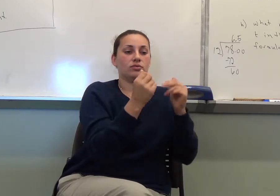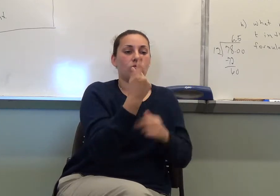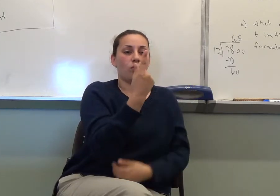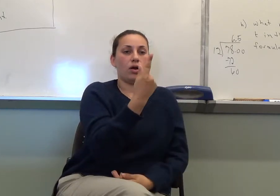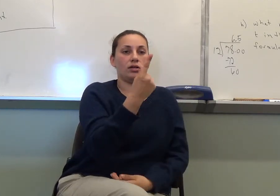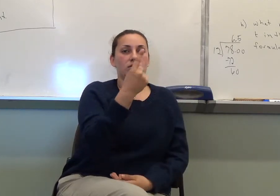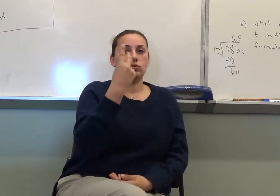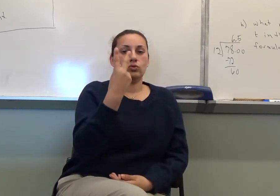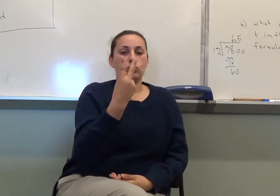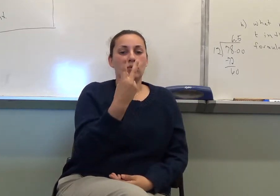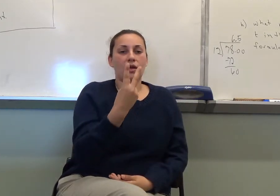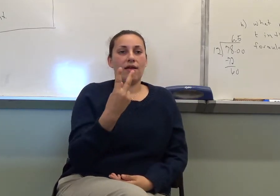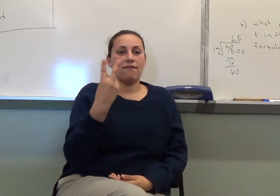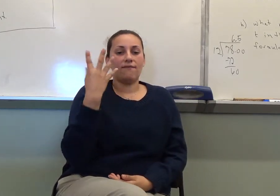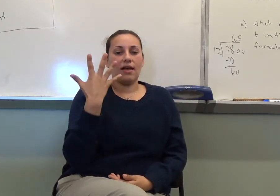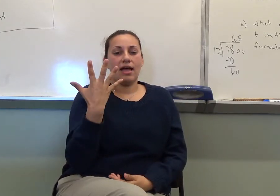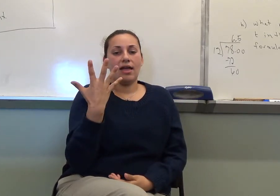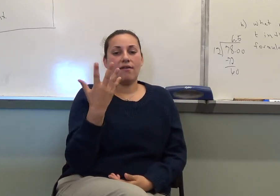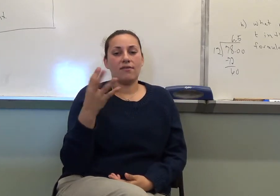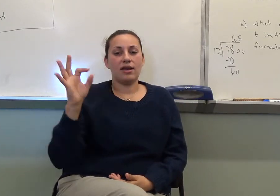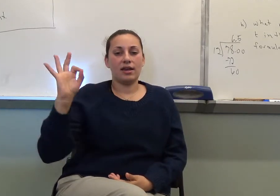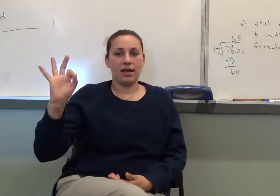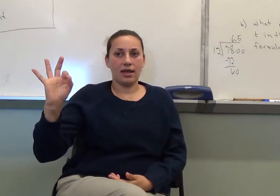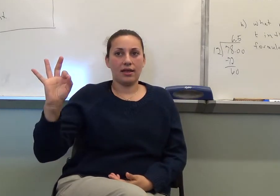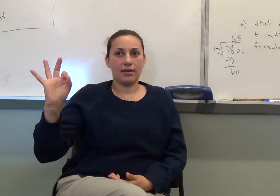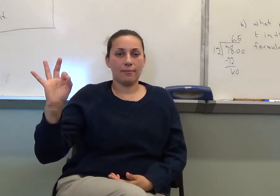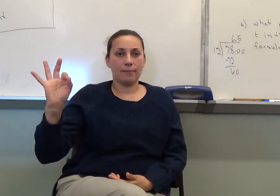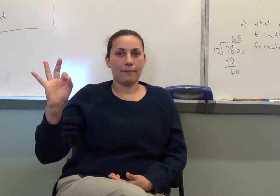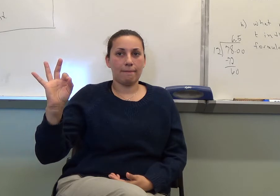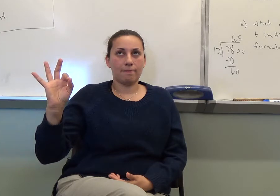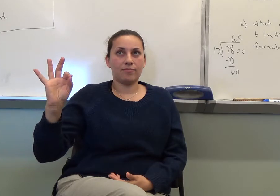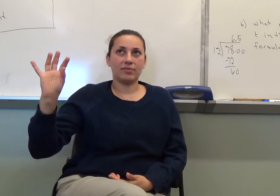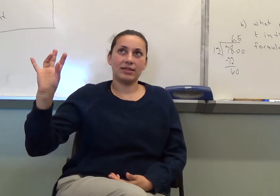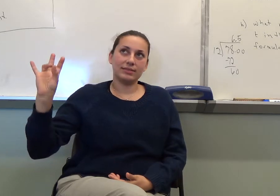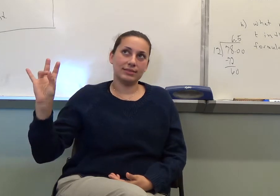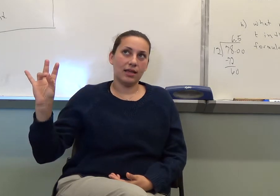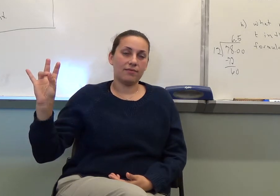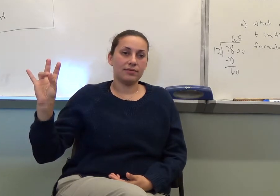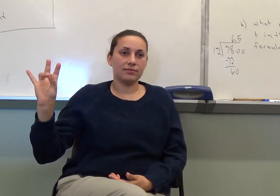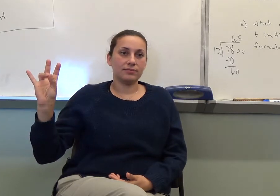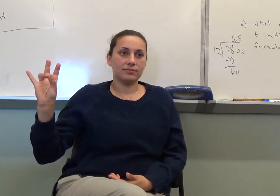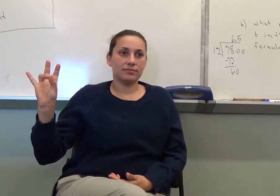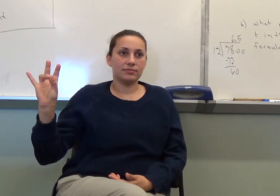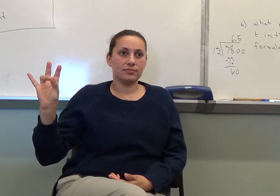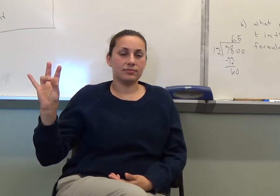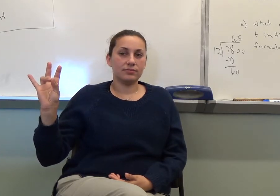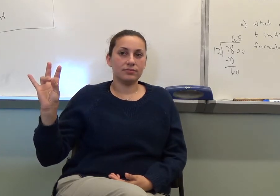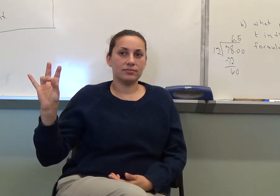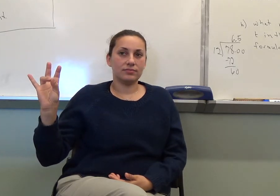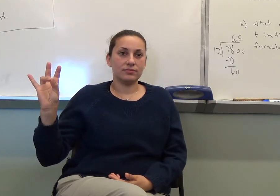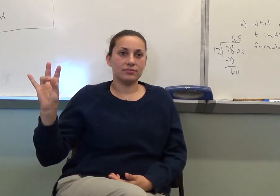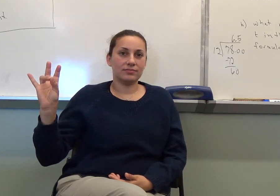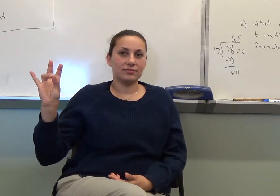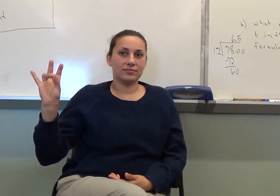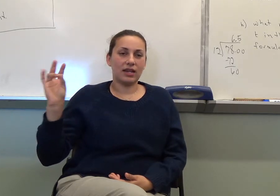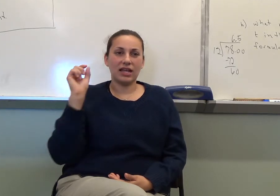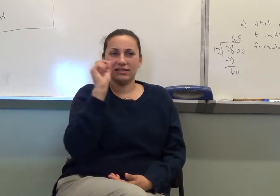1259, because we're moving it over 3 places, 7, and it's, the decimal point is 1,